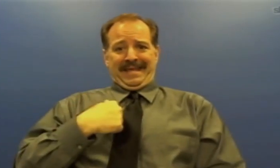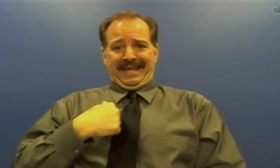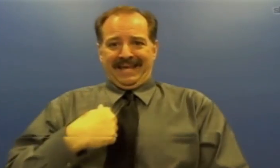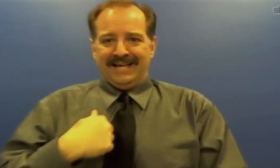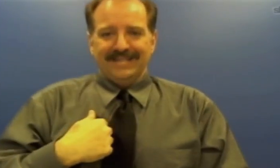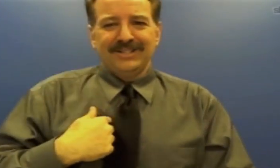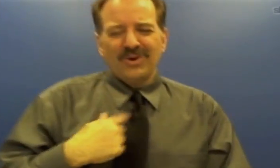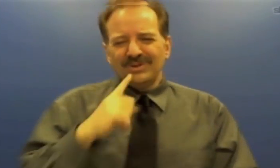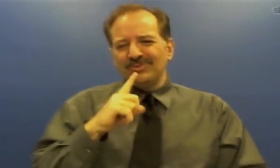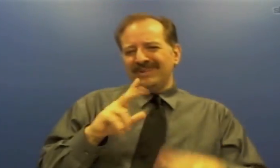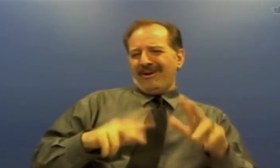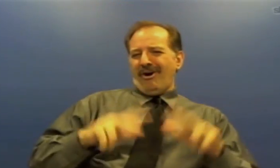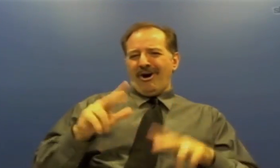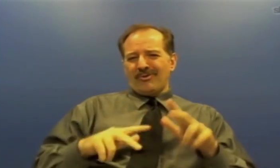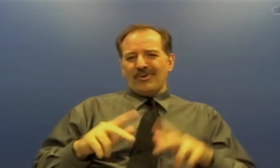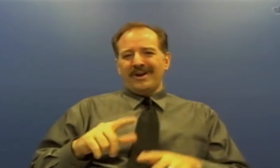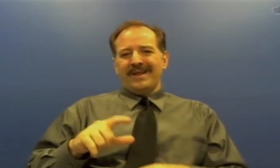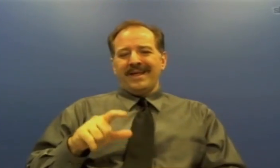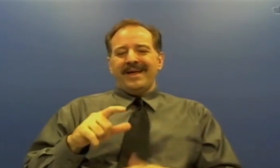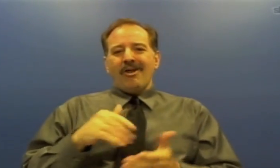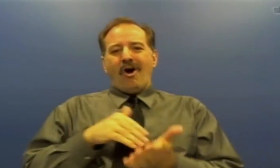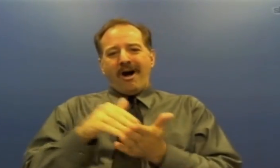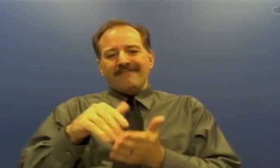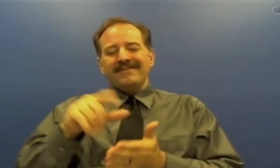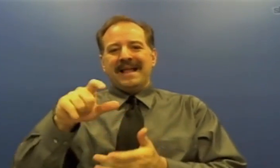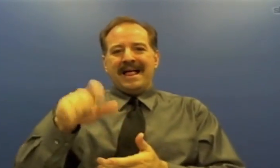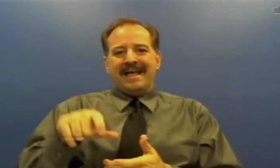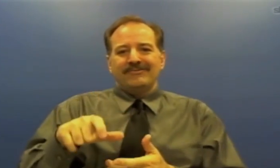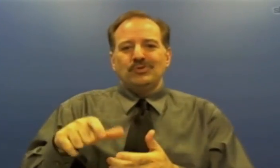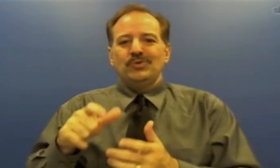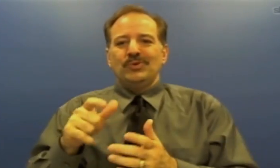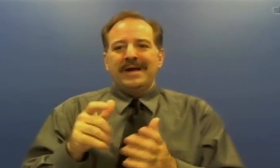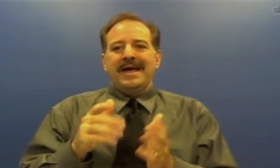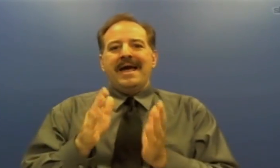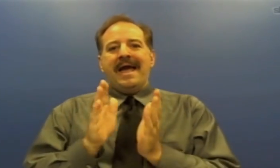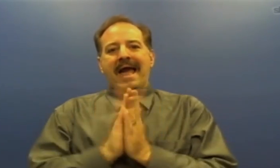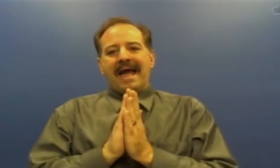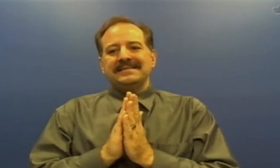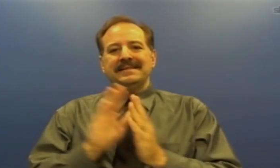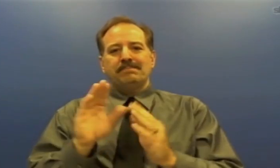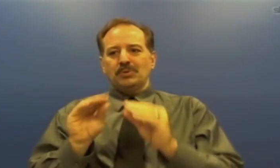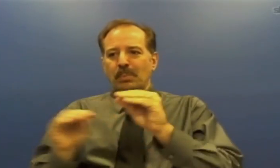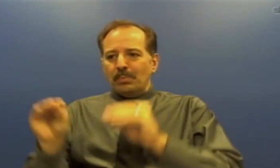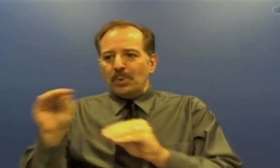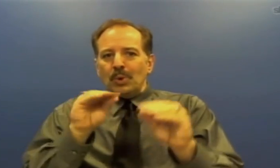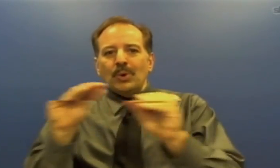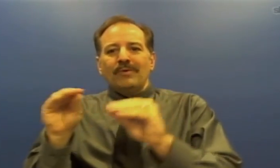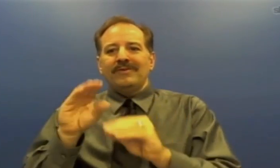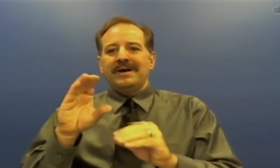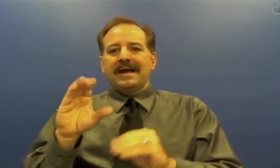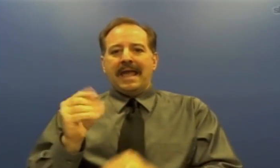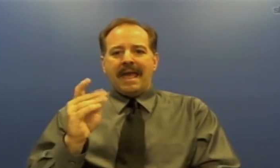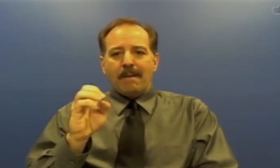It's not a clear picture for me as an interpreter, and it can create kind of awkward setting. Oftentimes I'll be